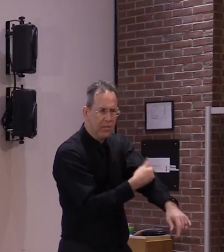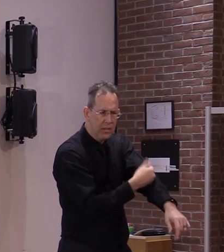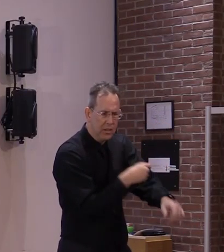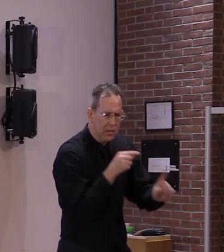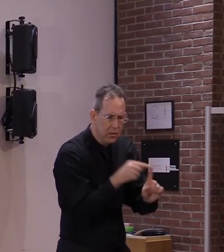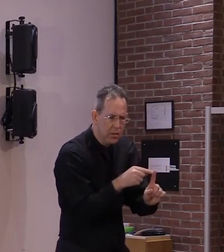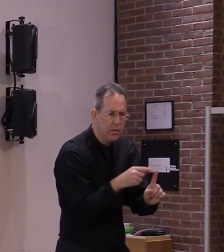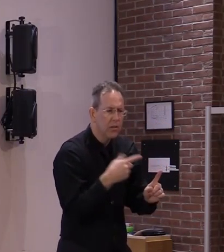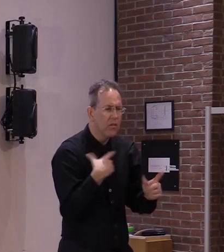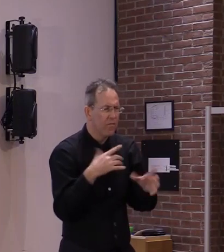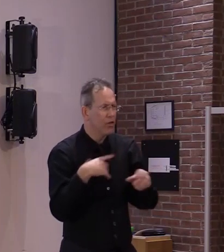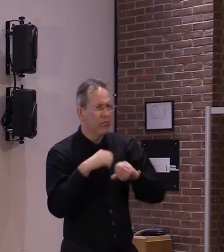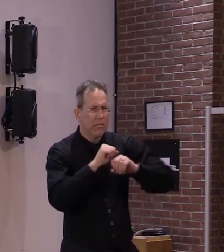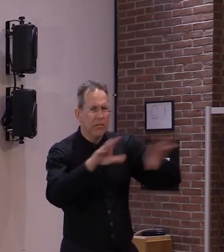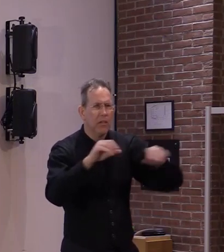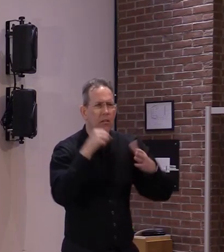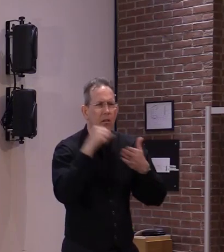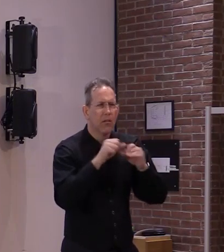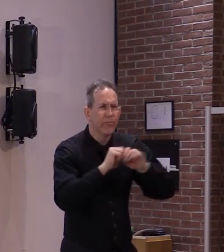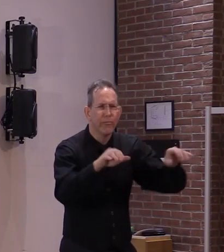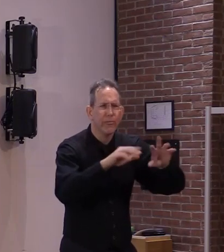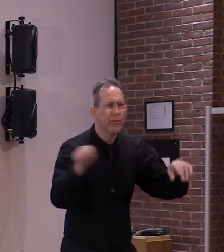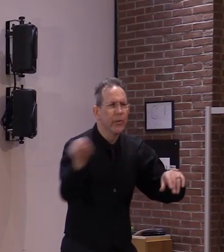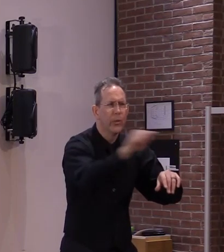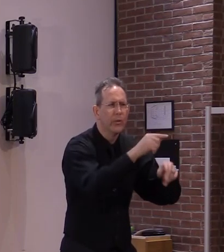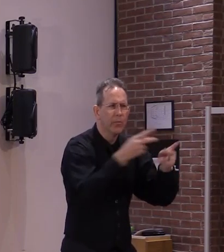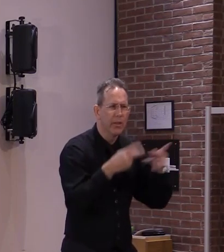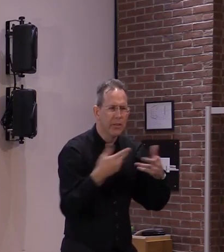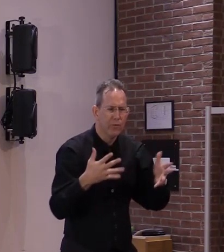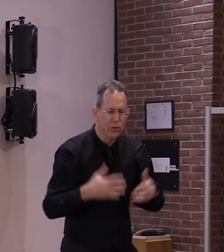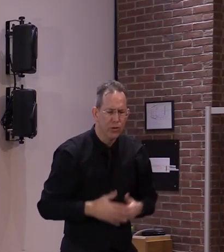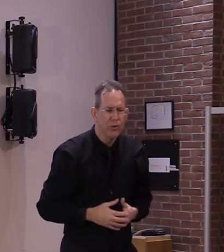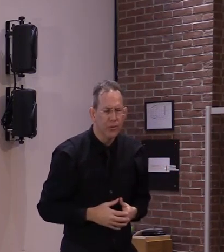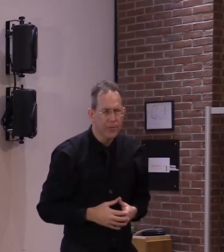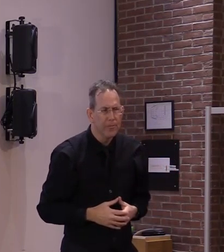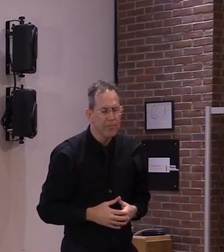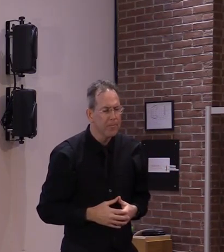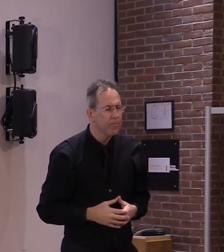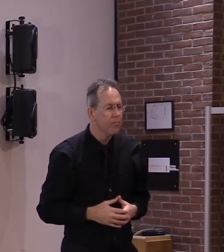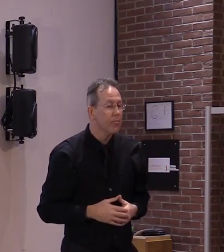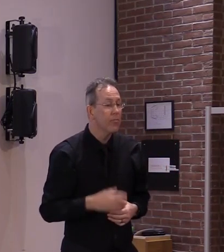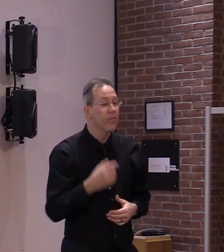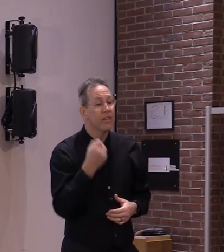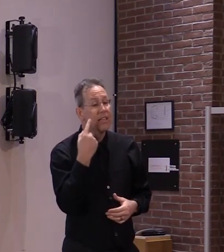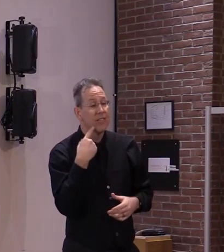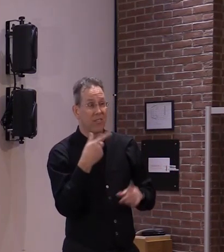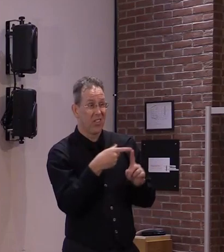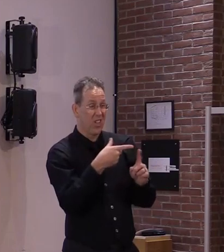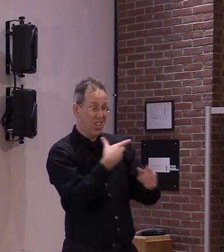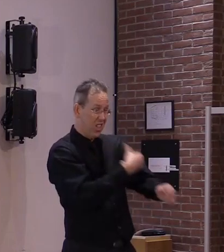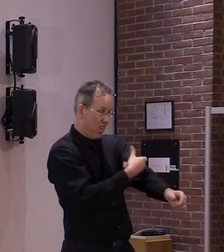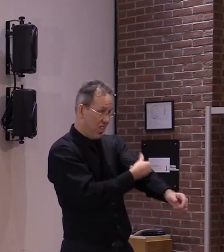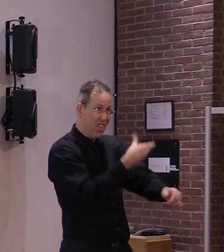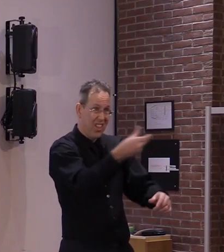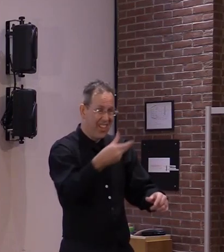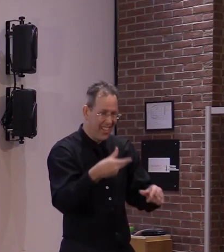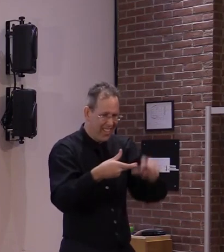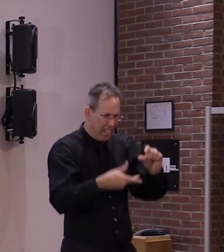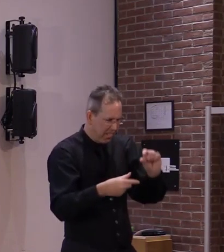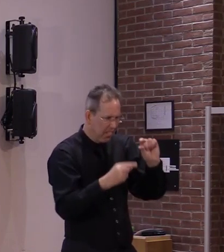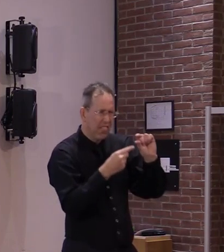it's prioritization for using multi-dose vials on site. One is that if